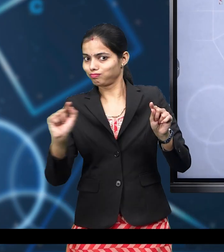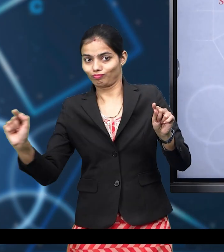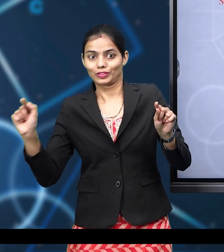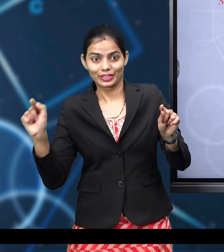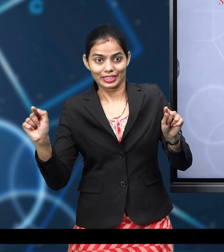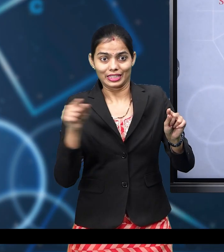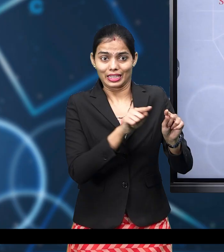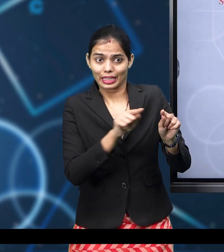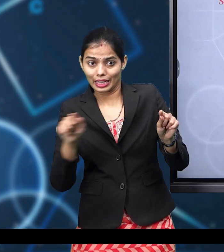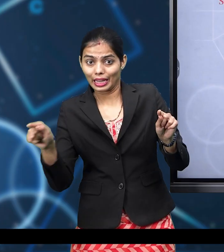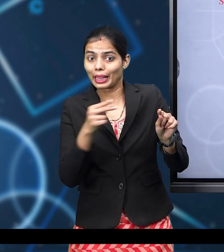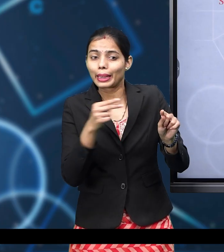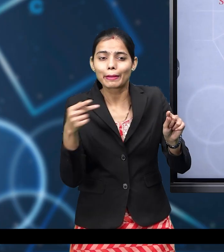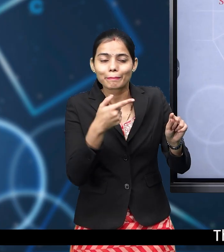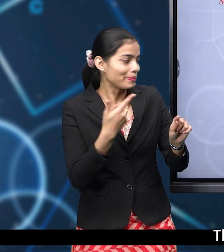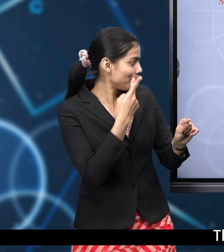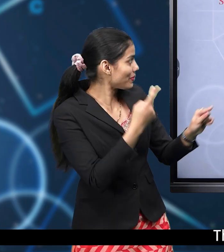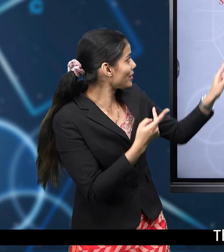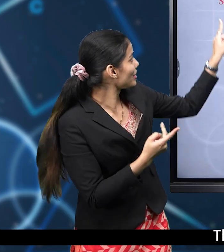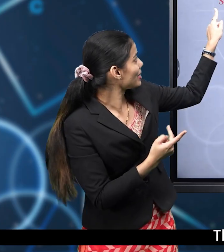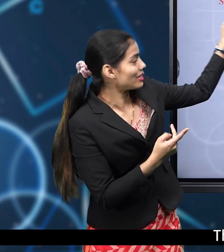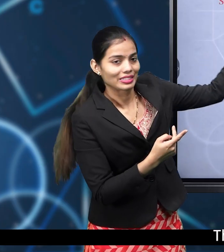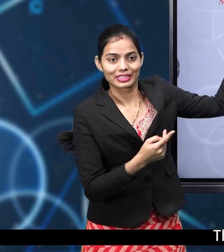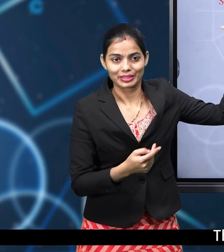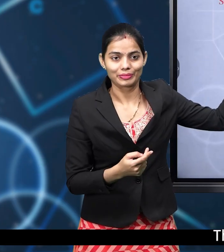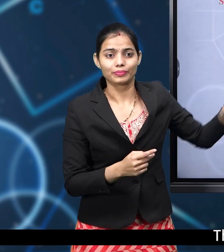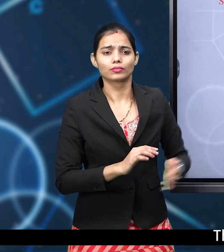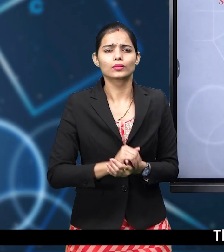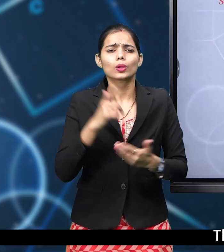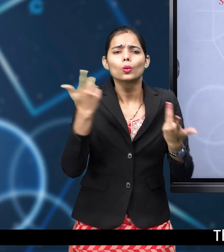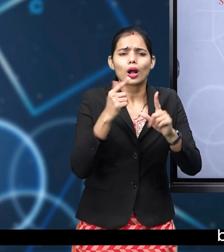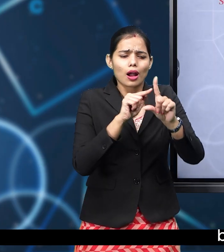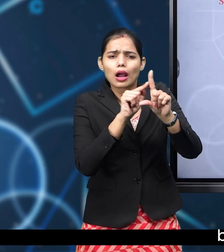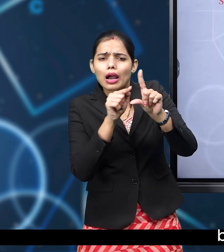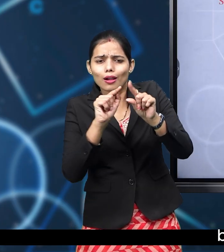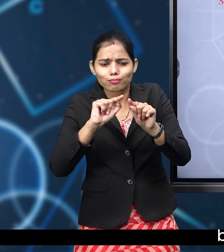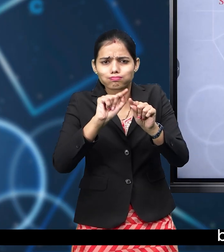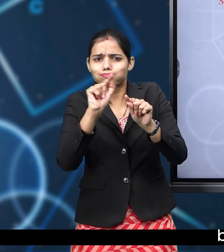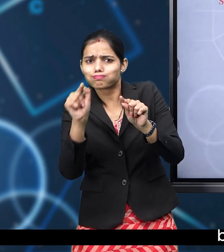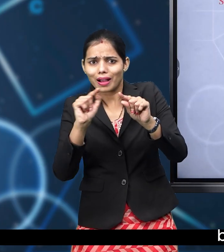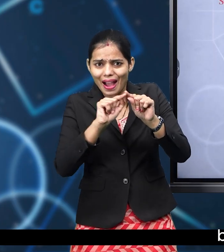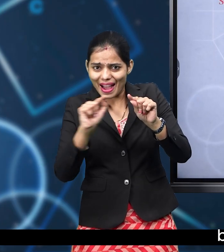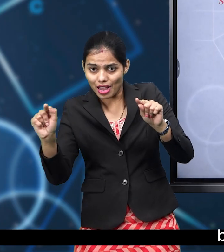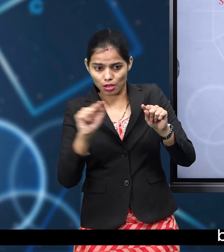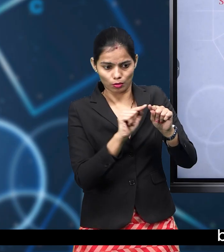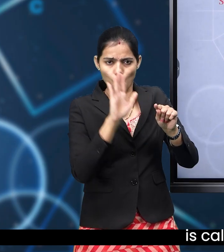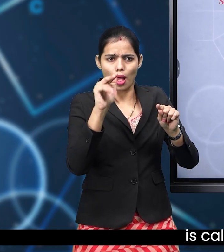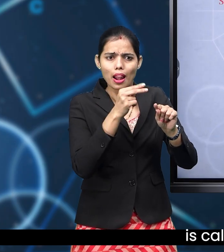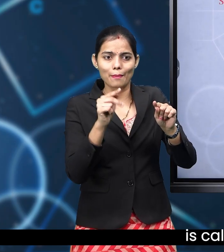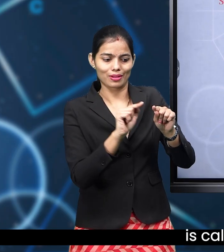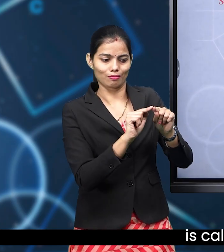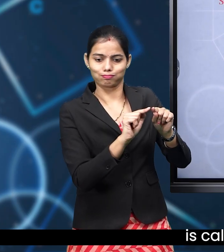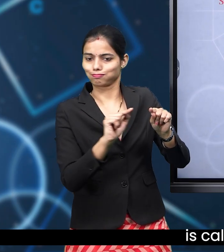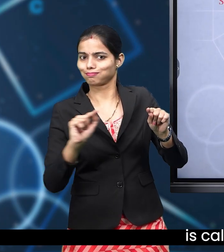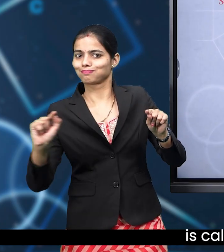Straight angle. The angle formed by a straight line is